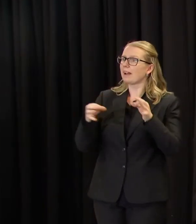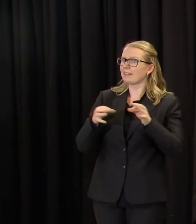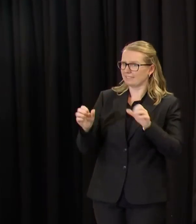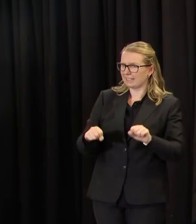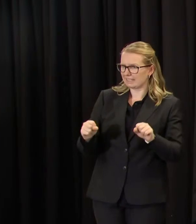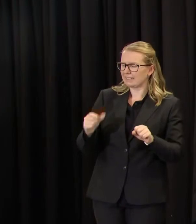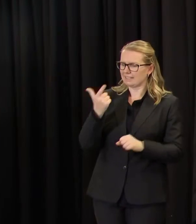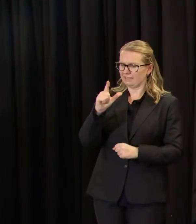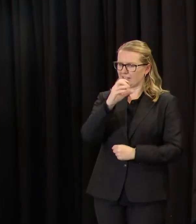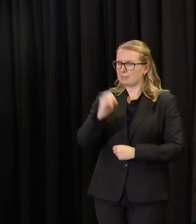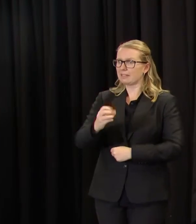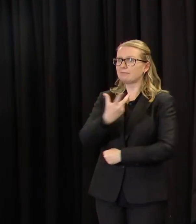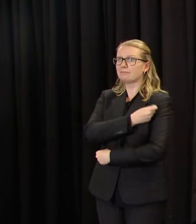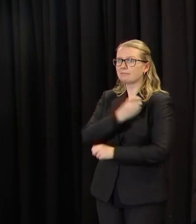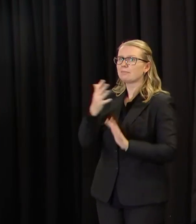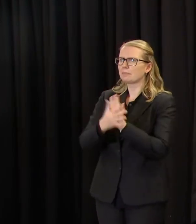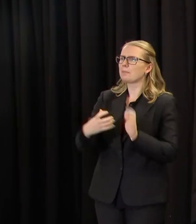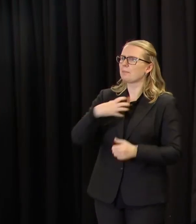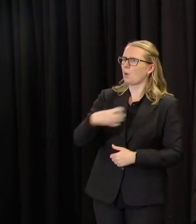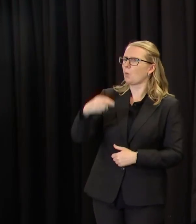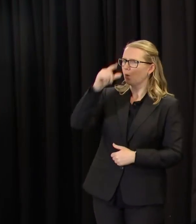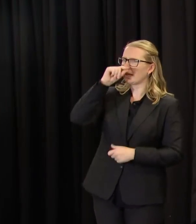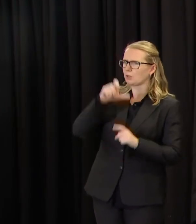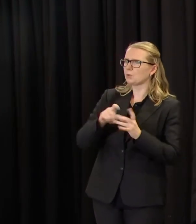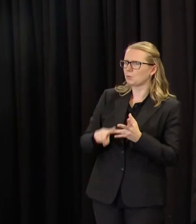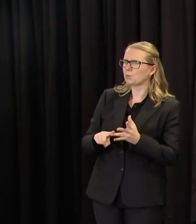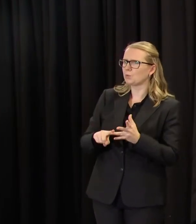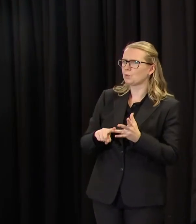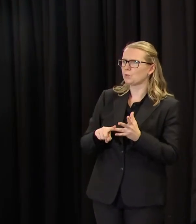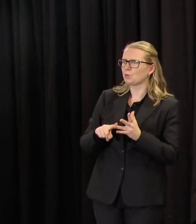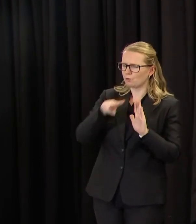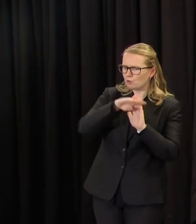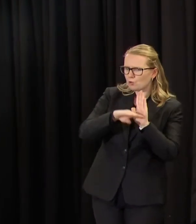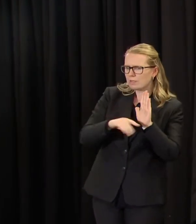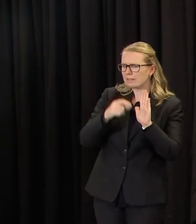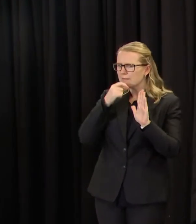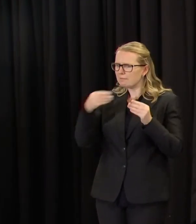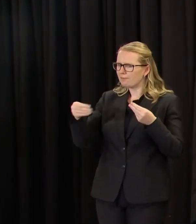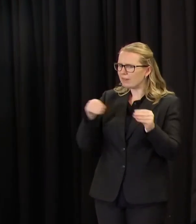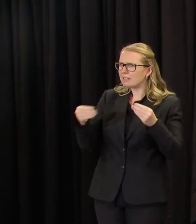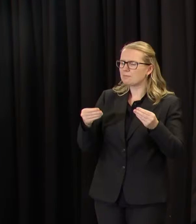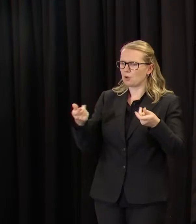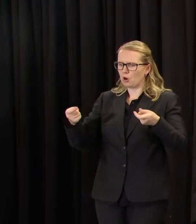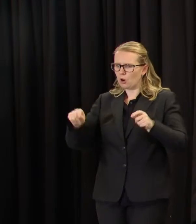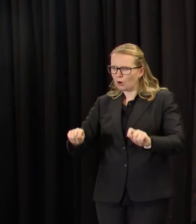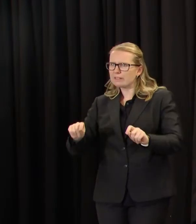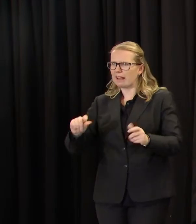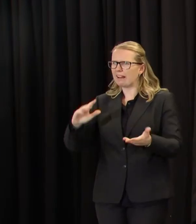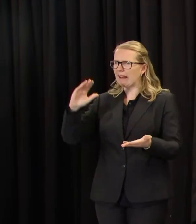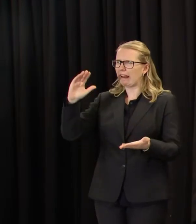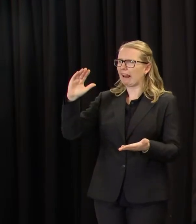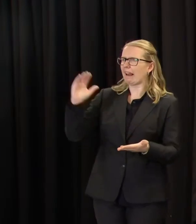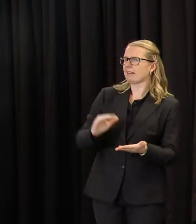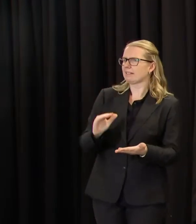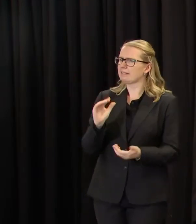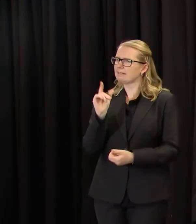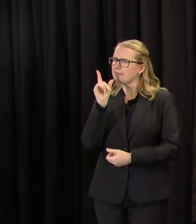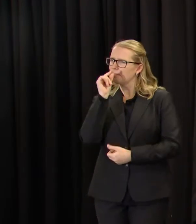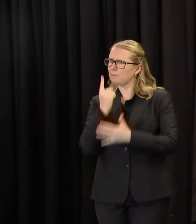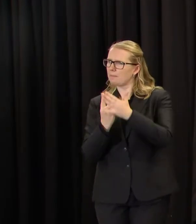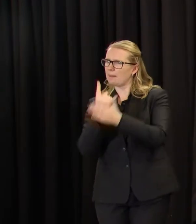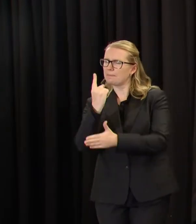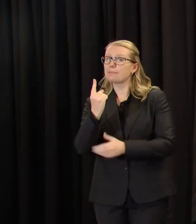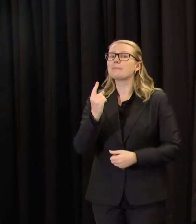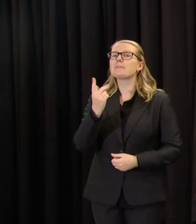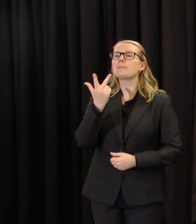more options. There are things you can do you can't do now. Lockdowns are not impossible, but they're less likely. That's the wording I think that is used. At 80%,